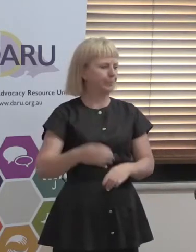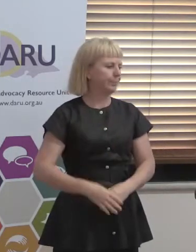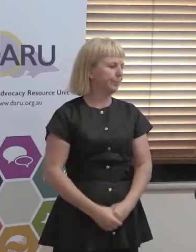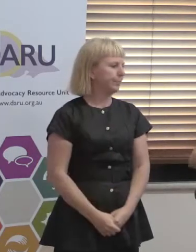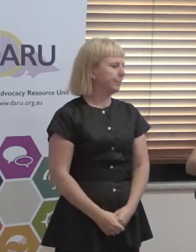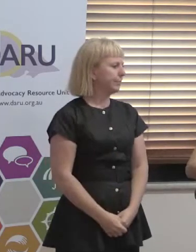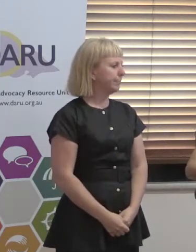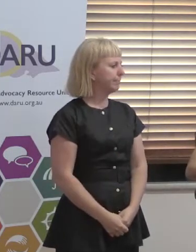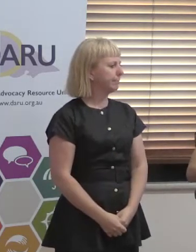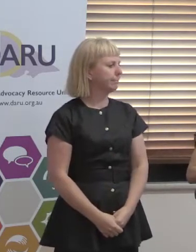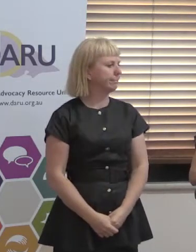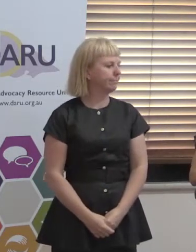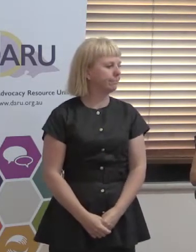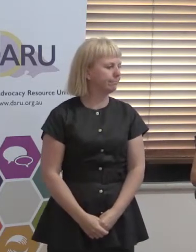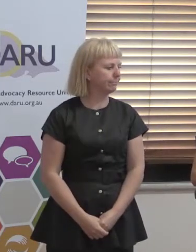And